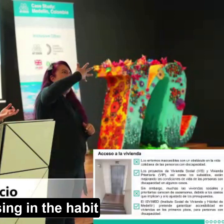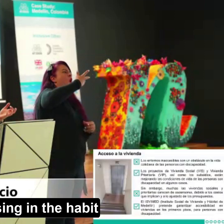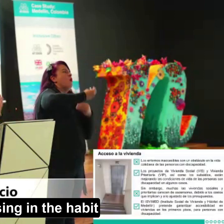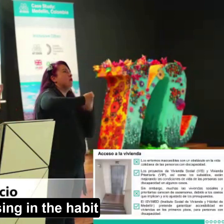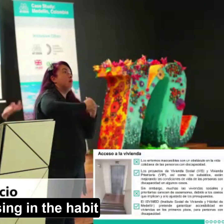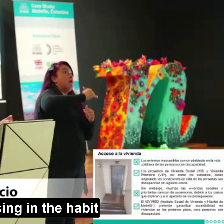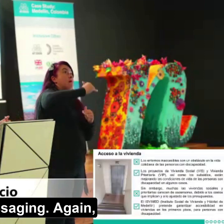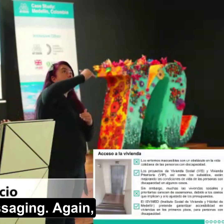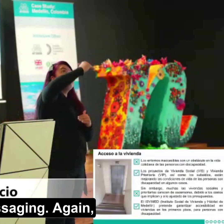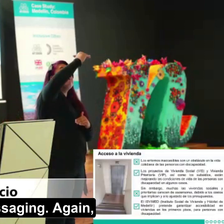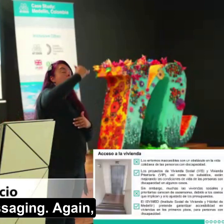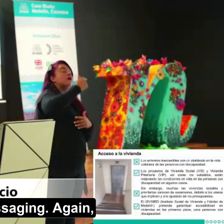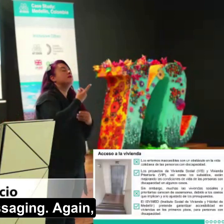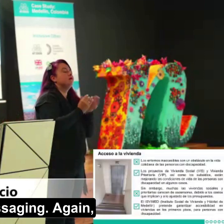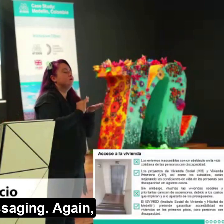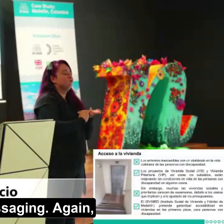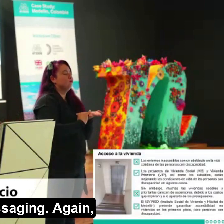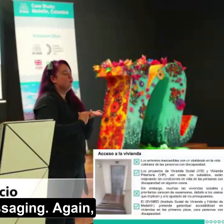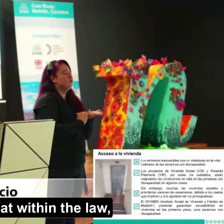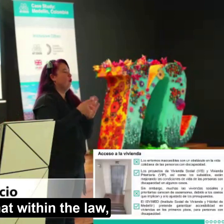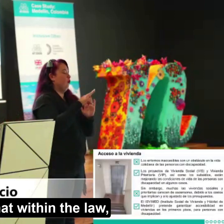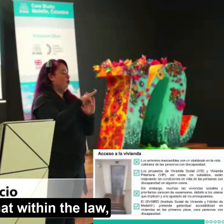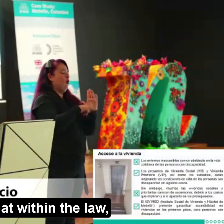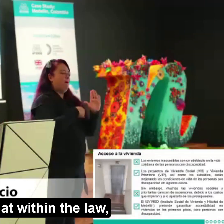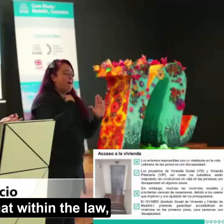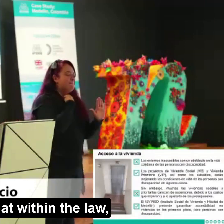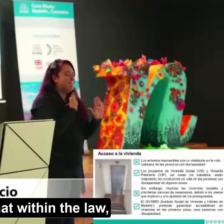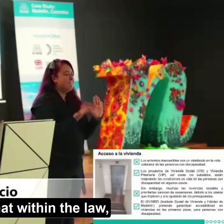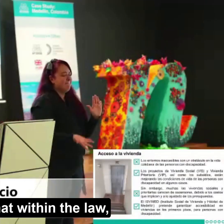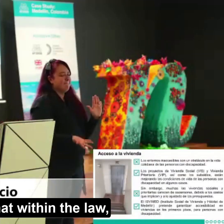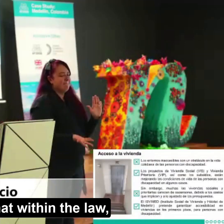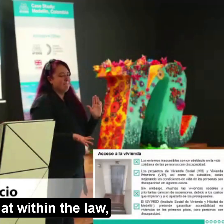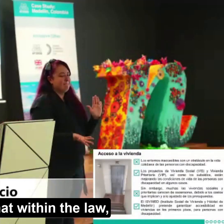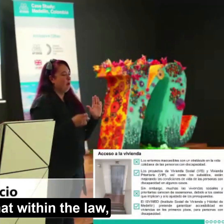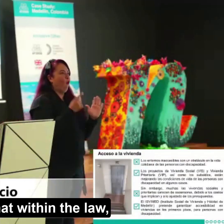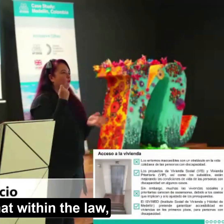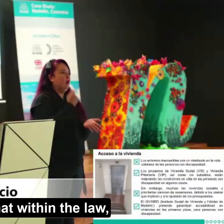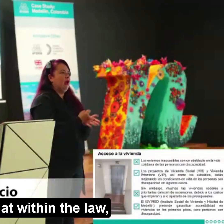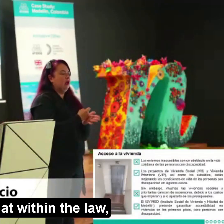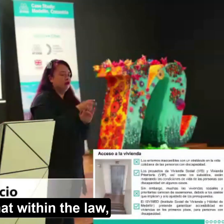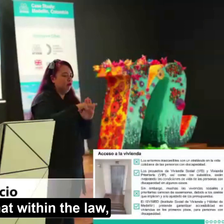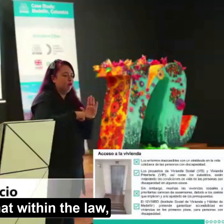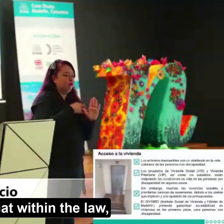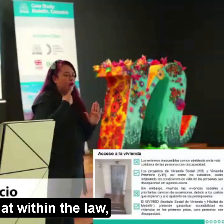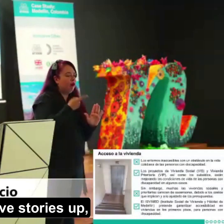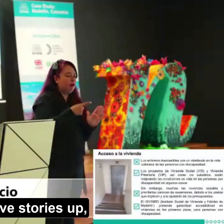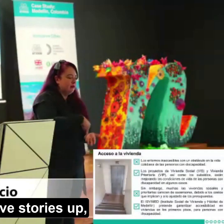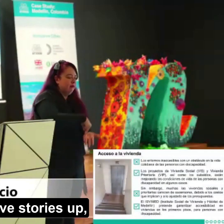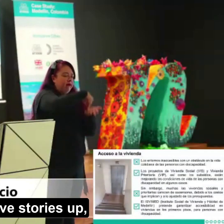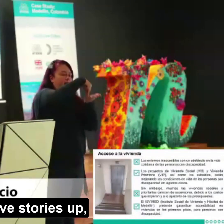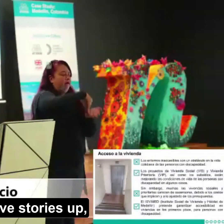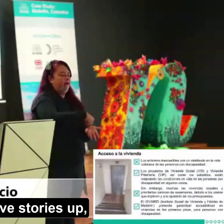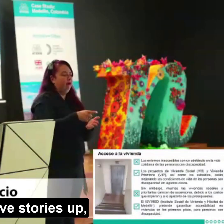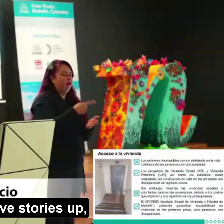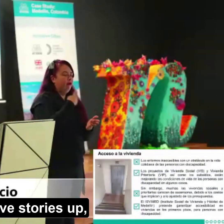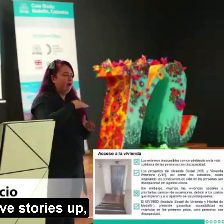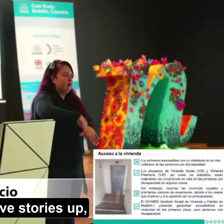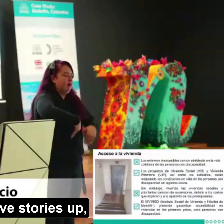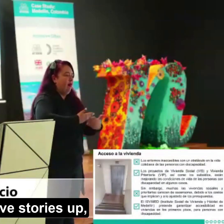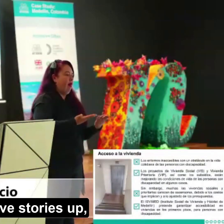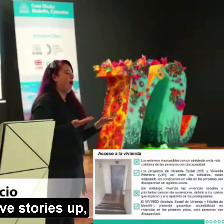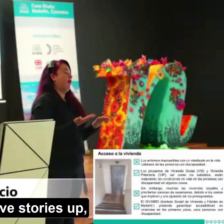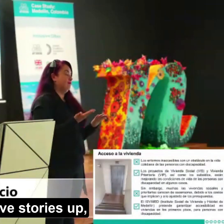of Housing and the Habitat of Medellin. Again, but I know that within the law, it is